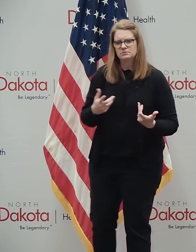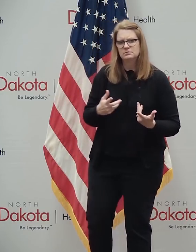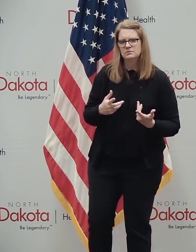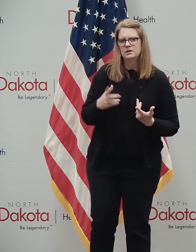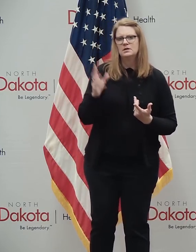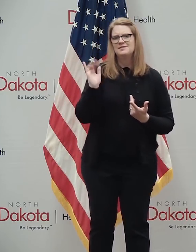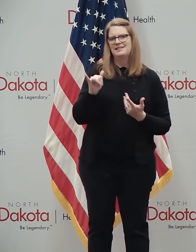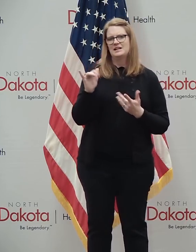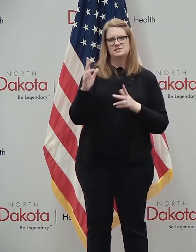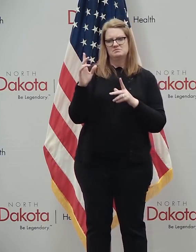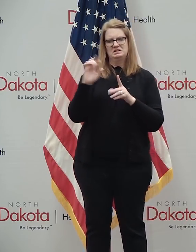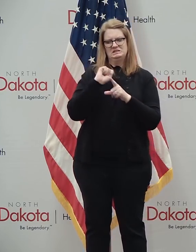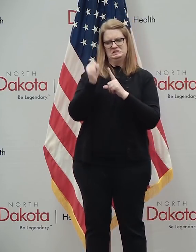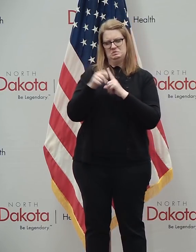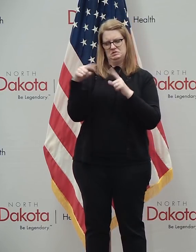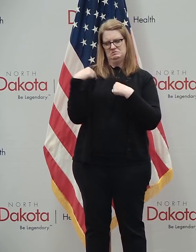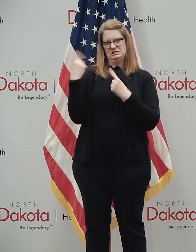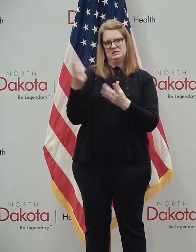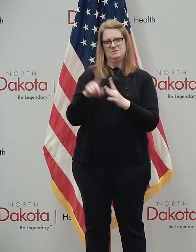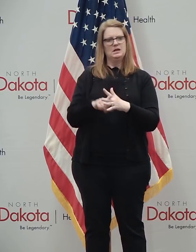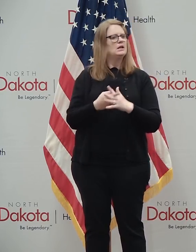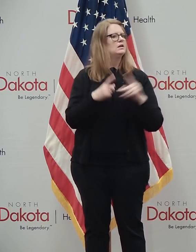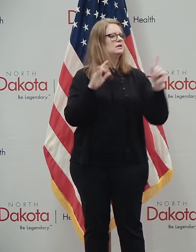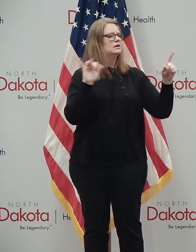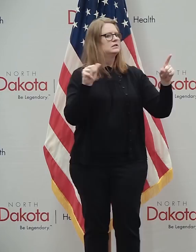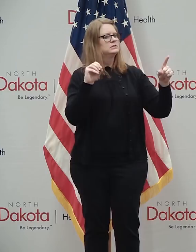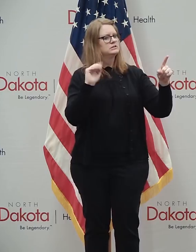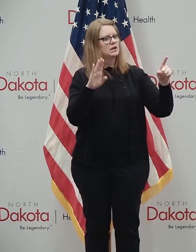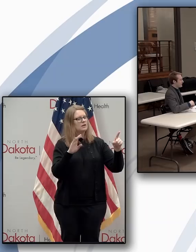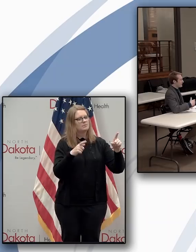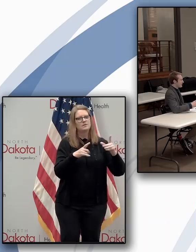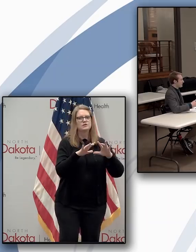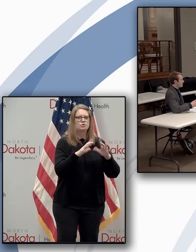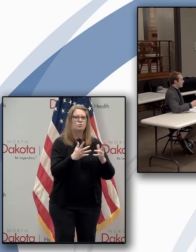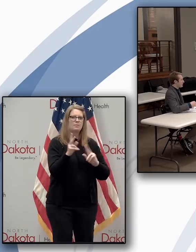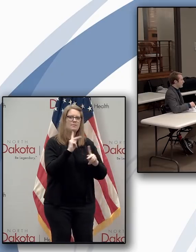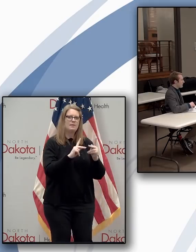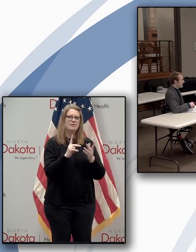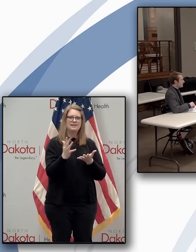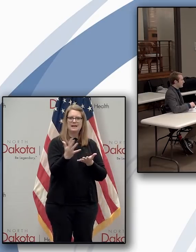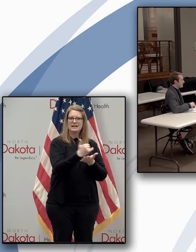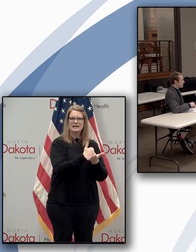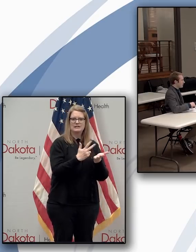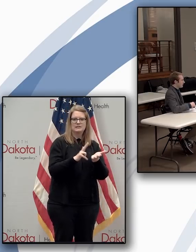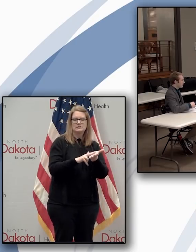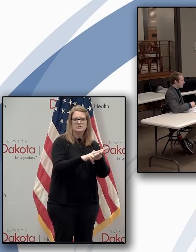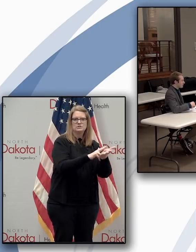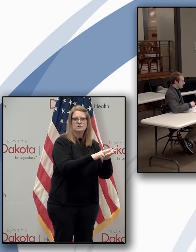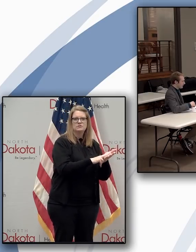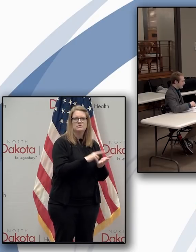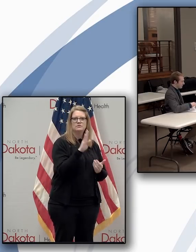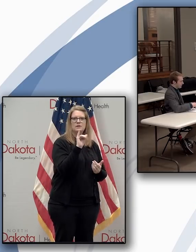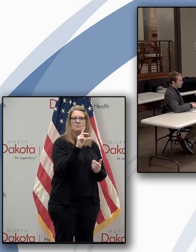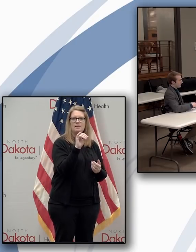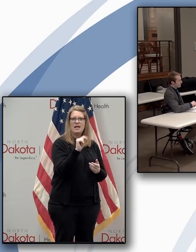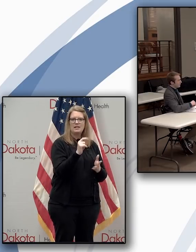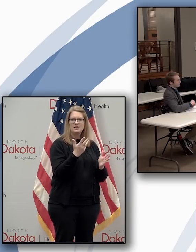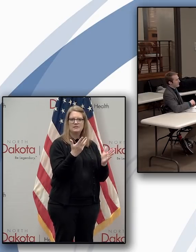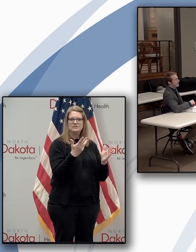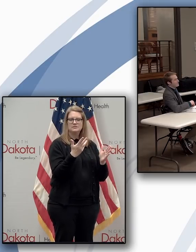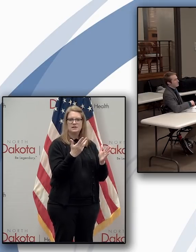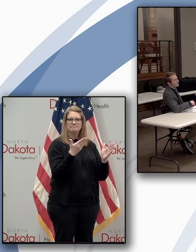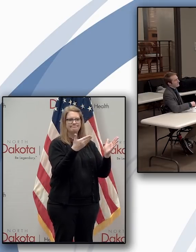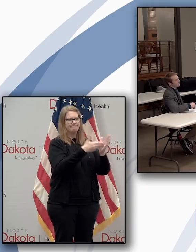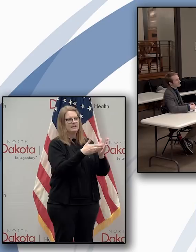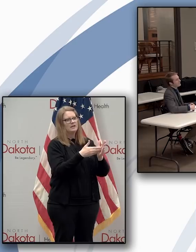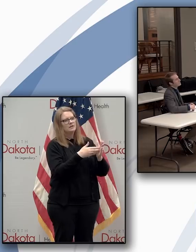case since the beginning. Jacob? Group of people that are collecting signatures for a ballot petition. They're suing the Attorney General over being